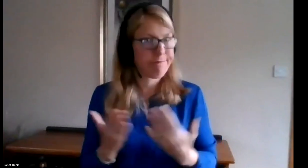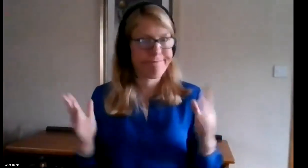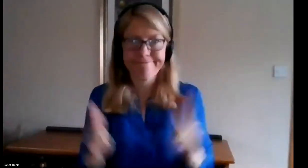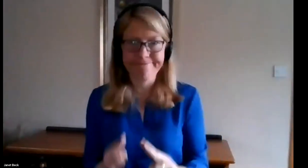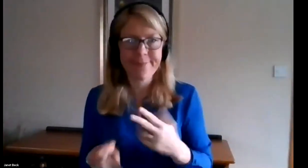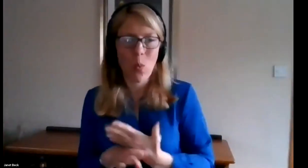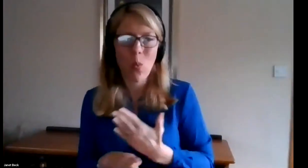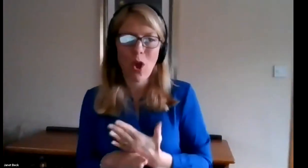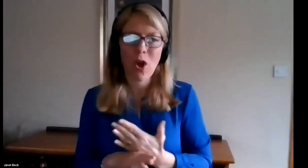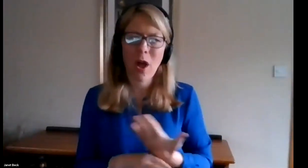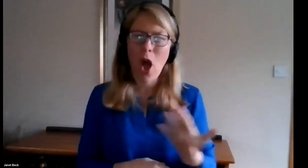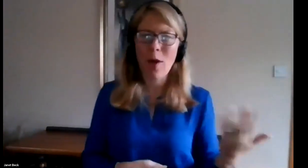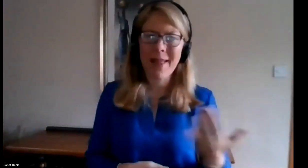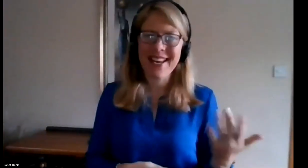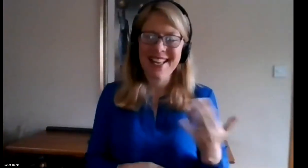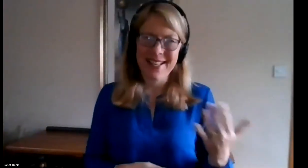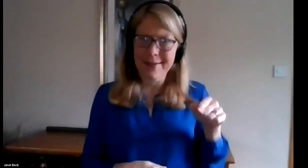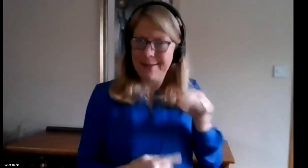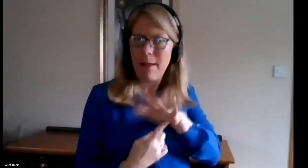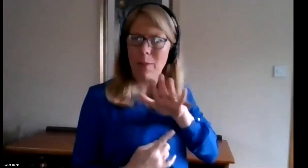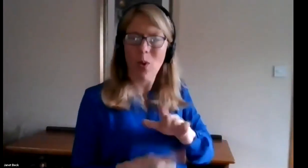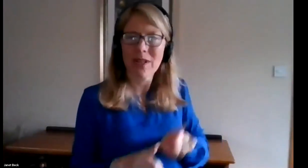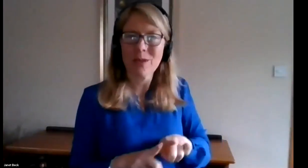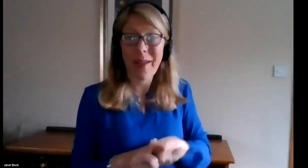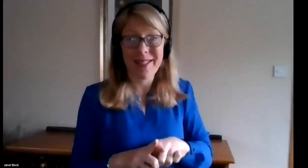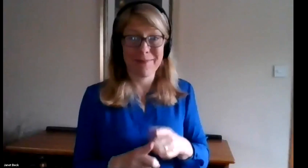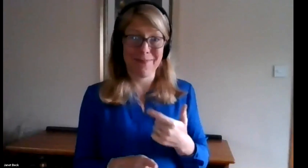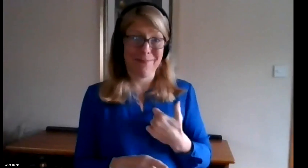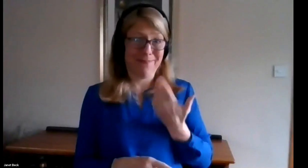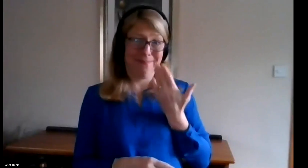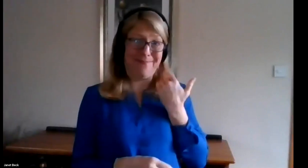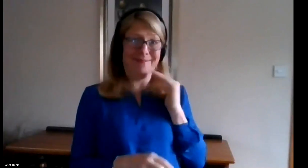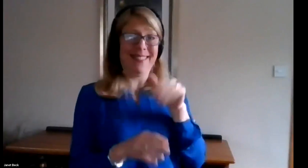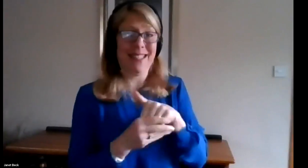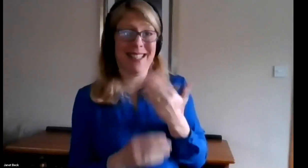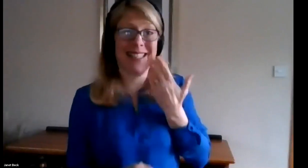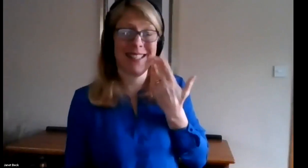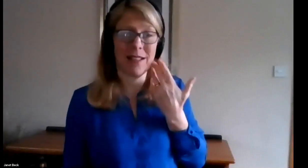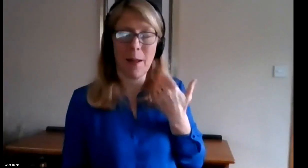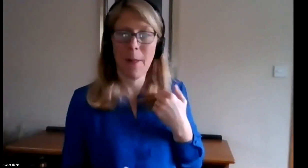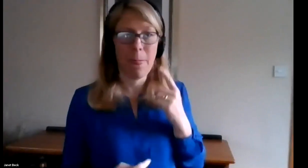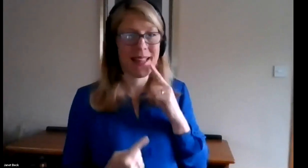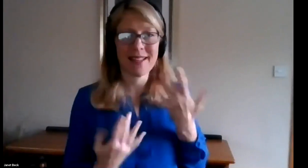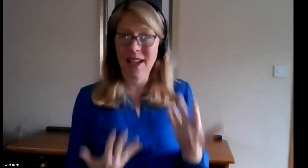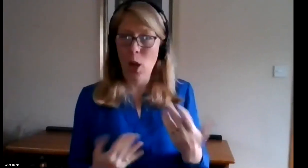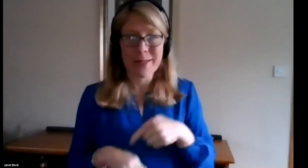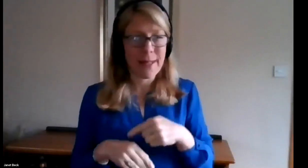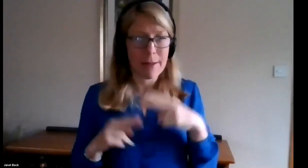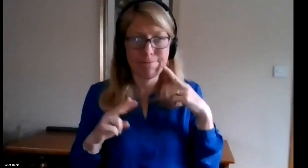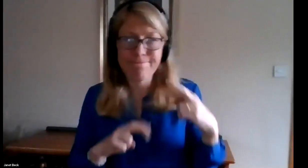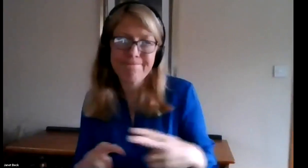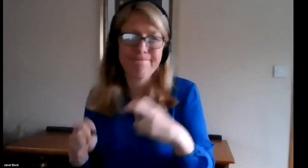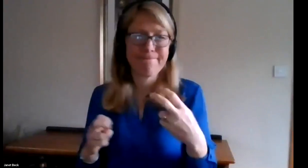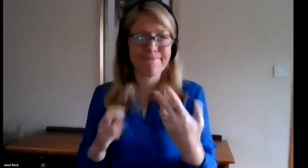new in this field, I find that now more than ever, we have to start learning and listening from